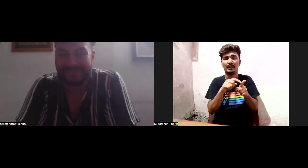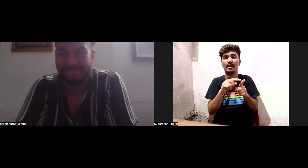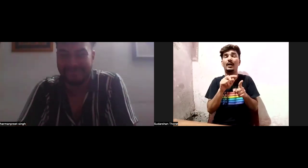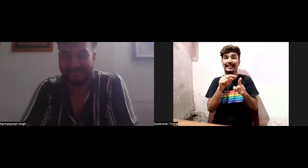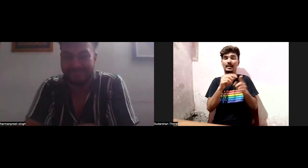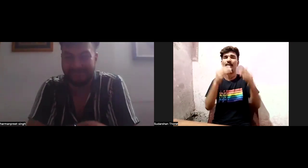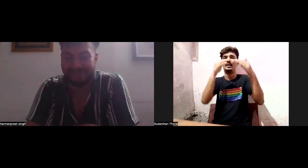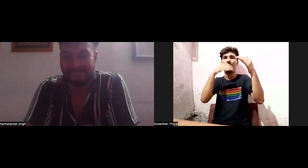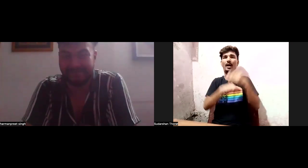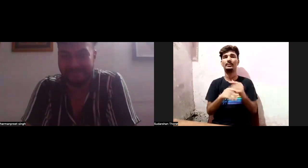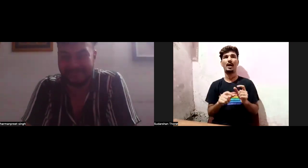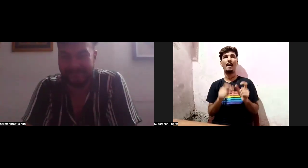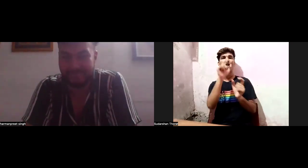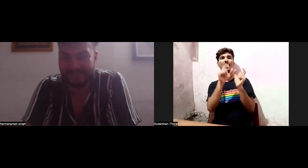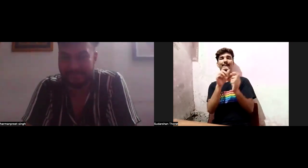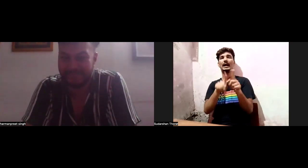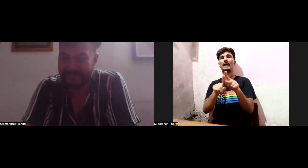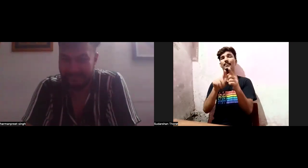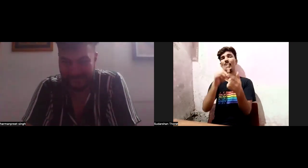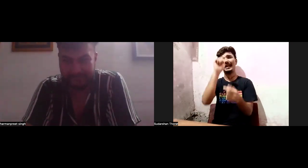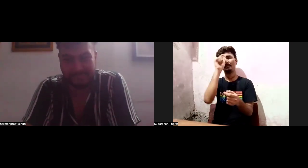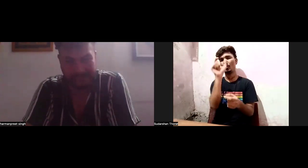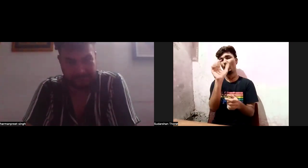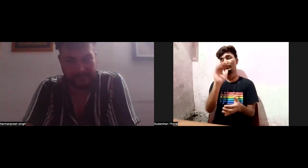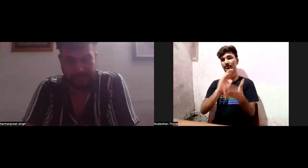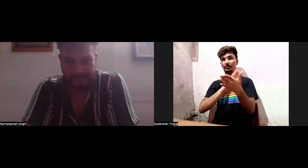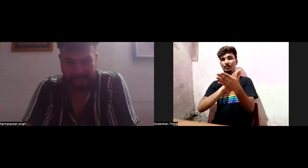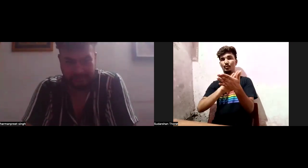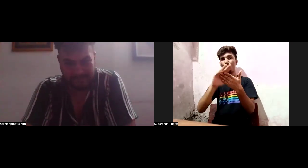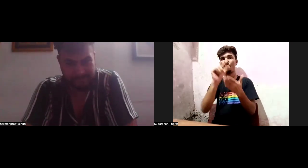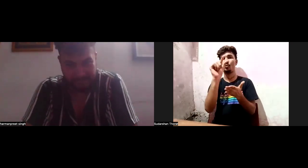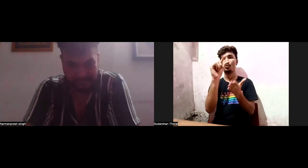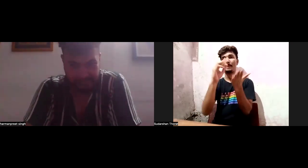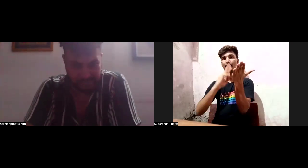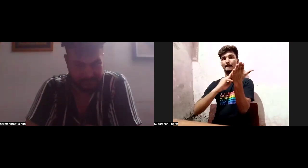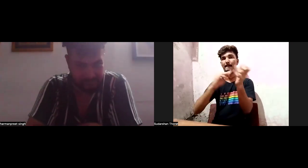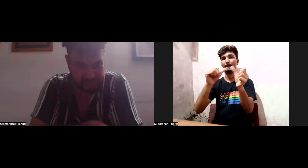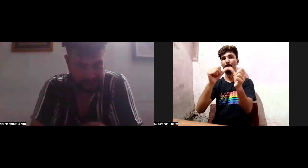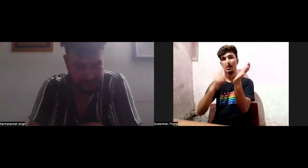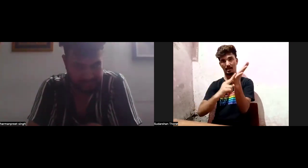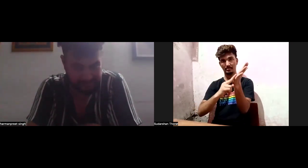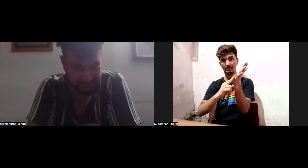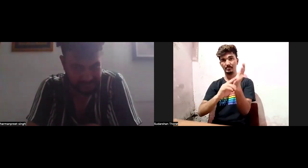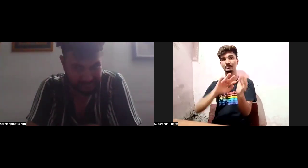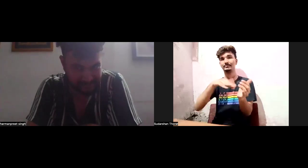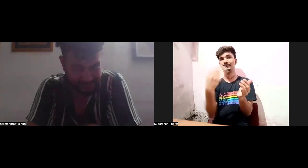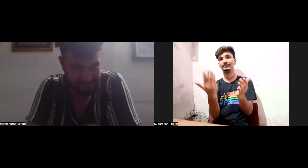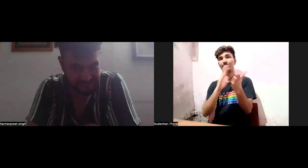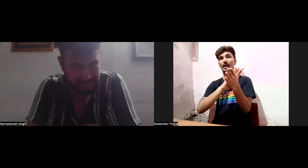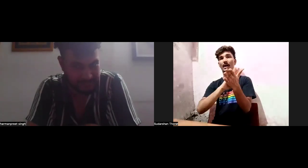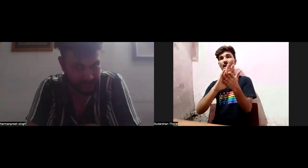So, for example, people who were might be facing that. So there is a one